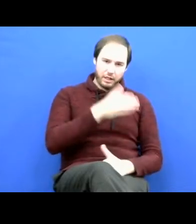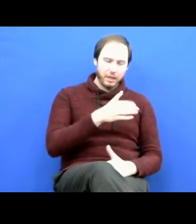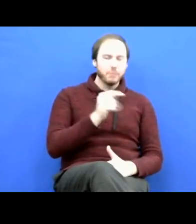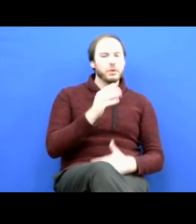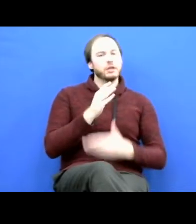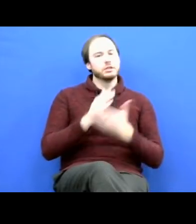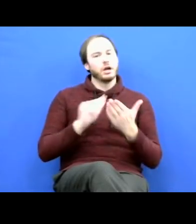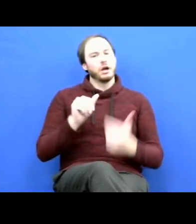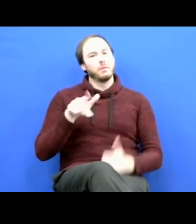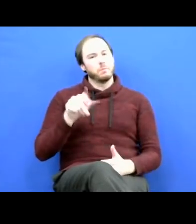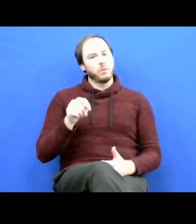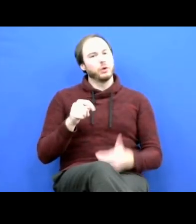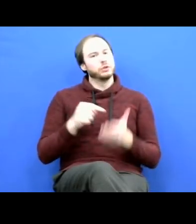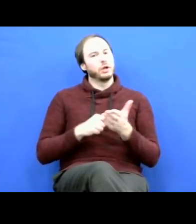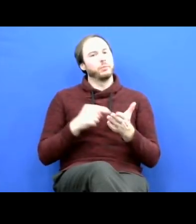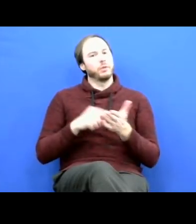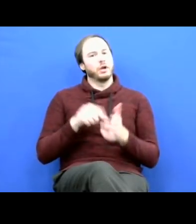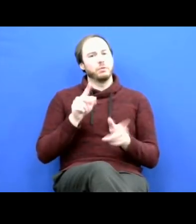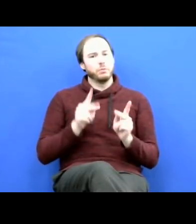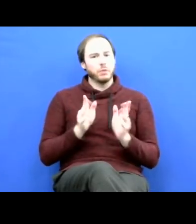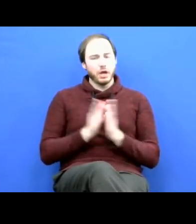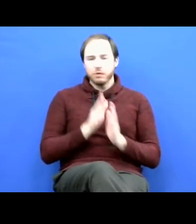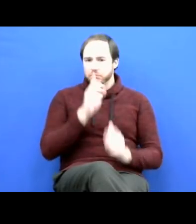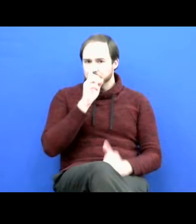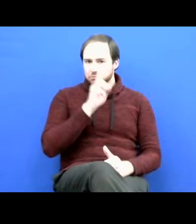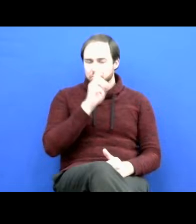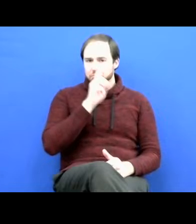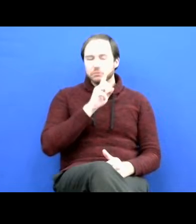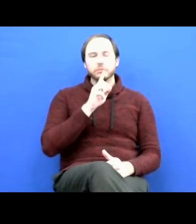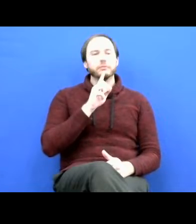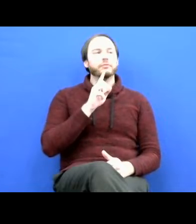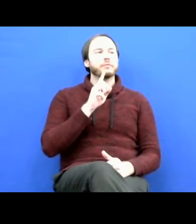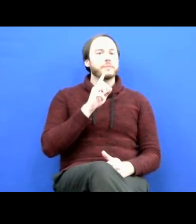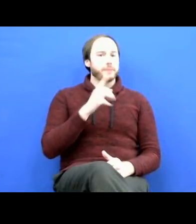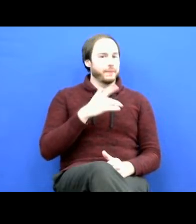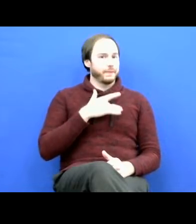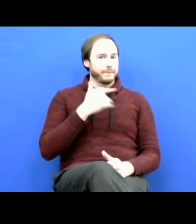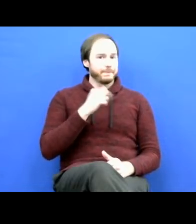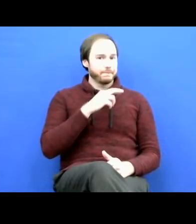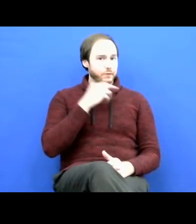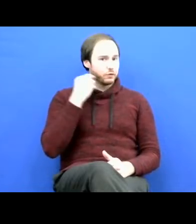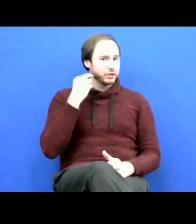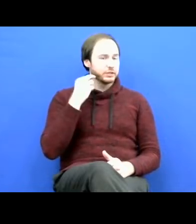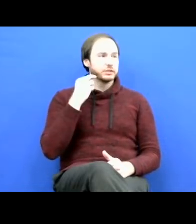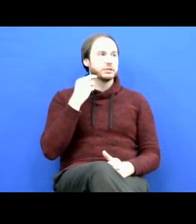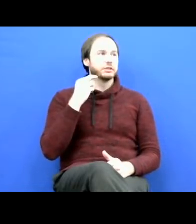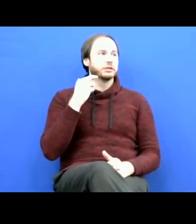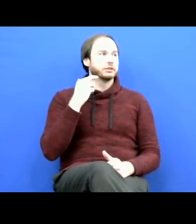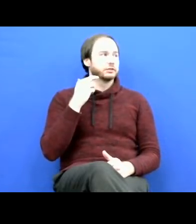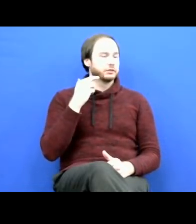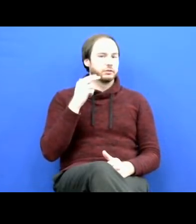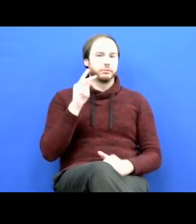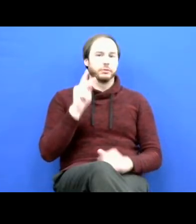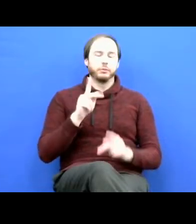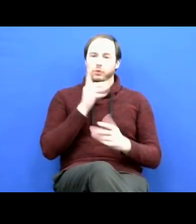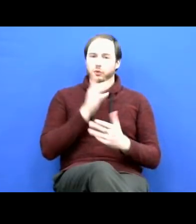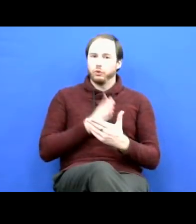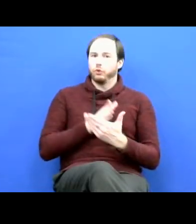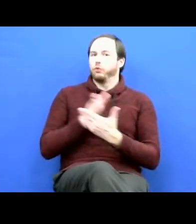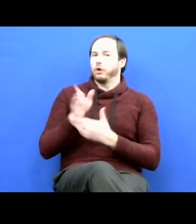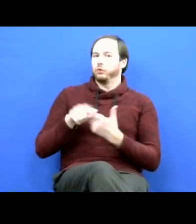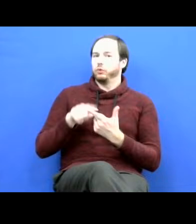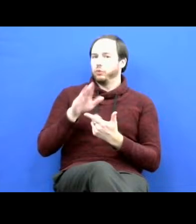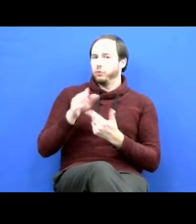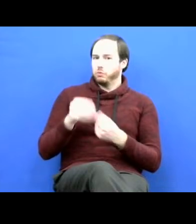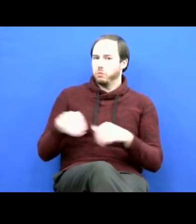apartment complexes, people sometimes ask, you know, if you think there's a risk of people crossing into your property, we